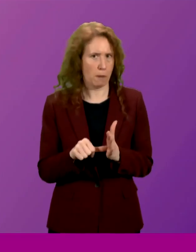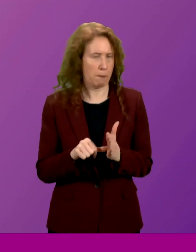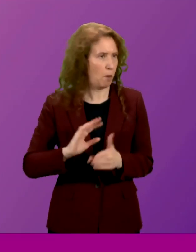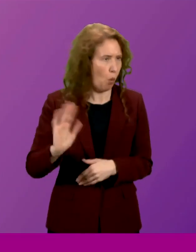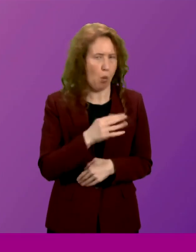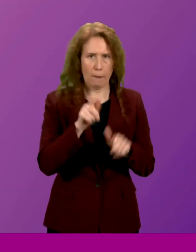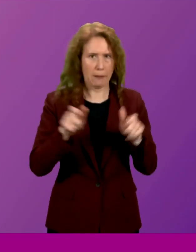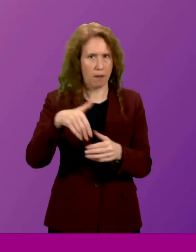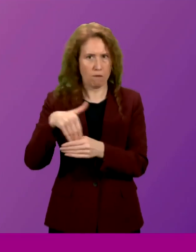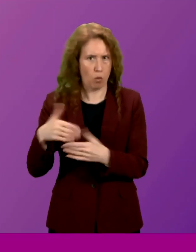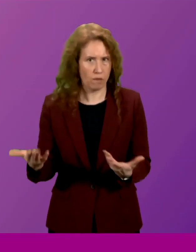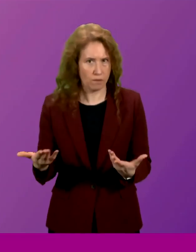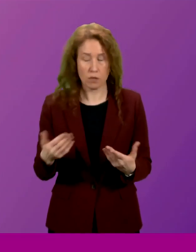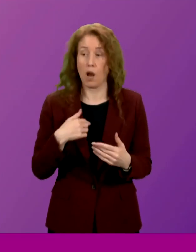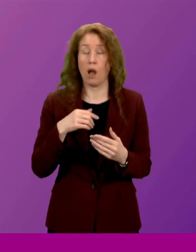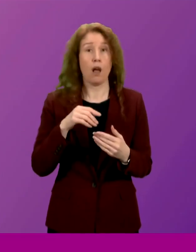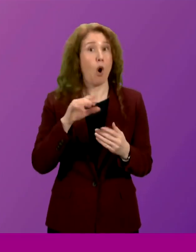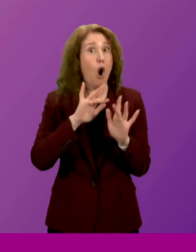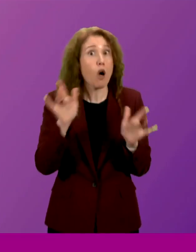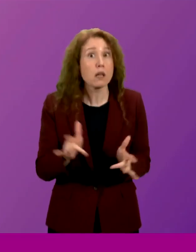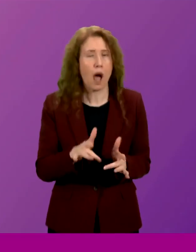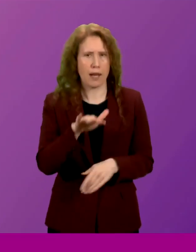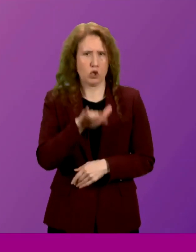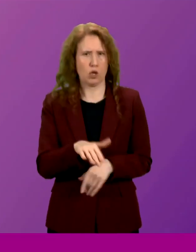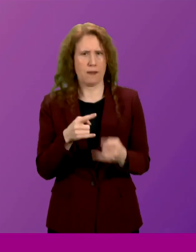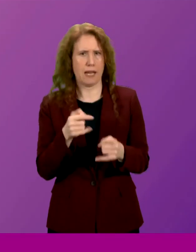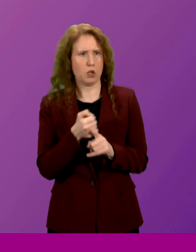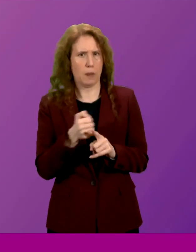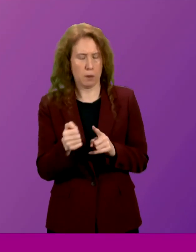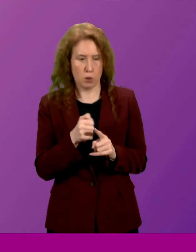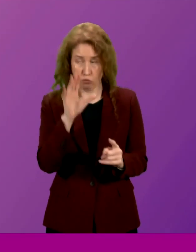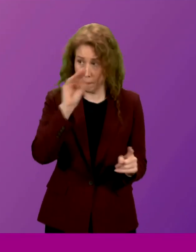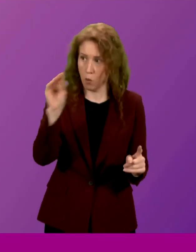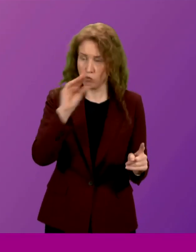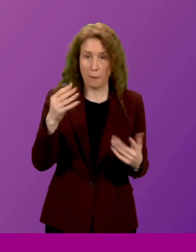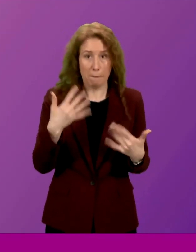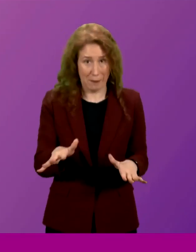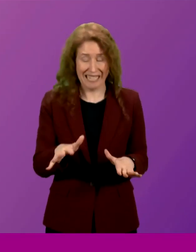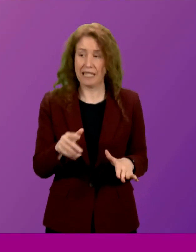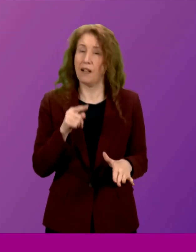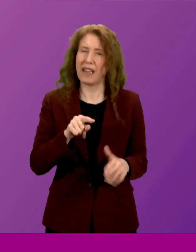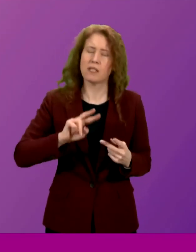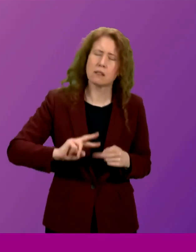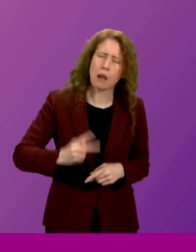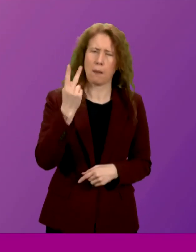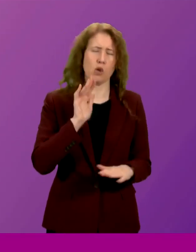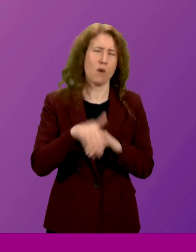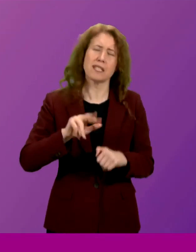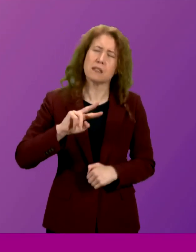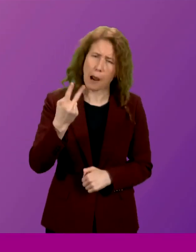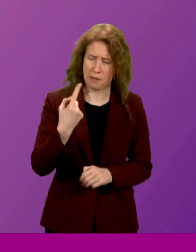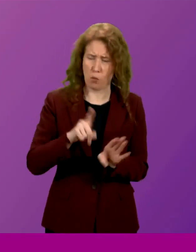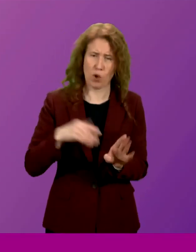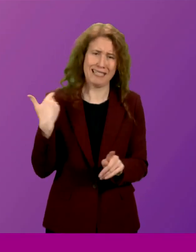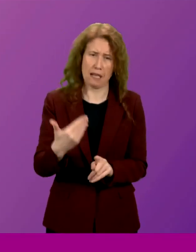today. Reports of online child sexual abuse made to Police Scotland have more than doubled in the past